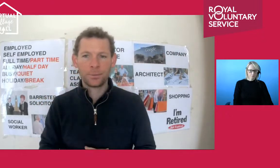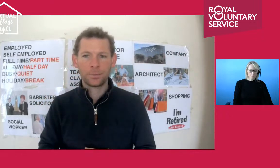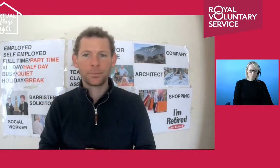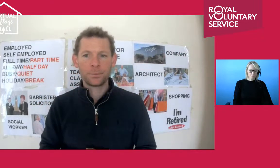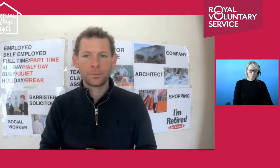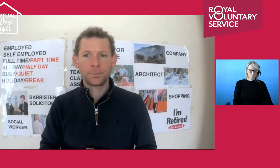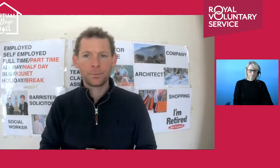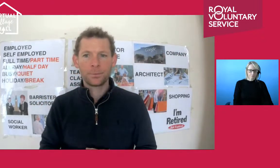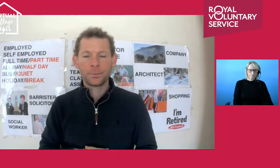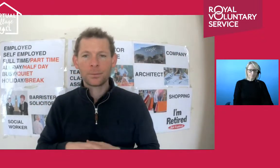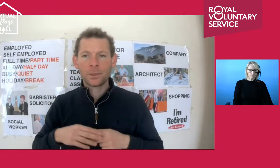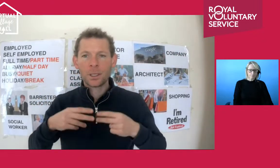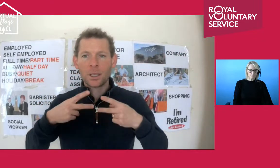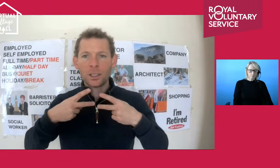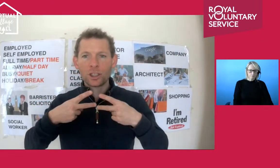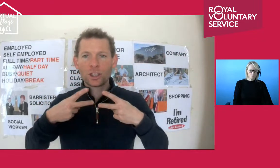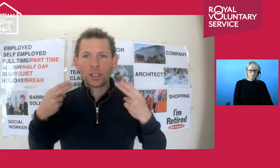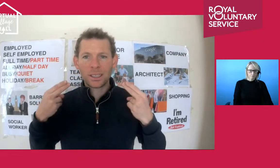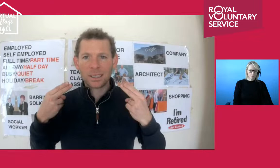solicitor,